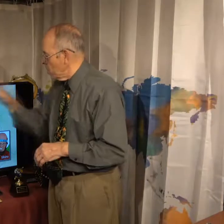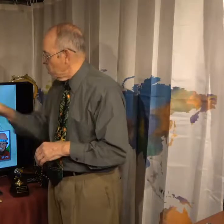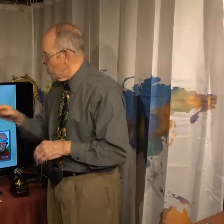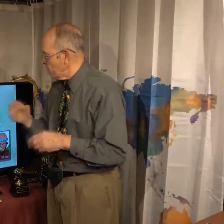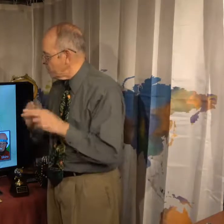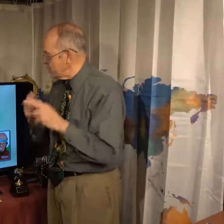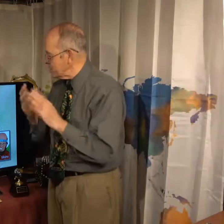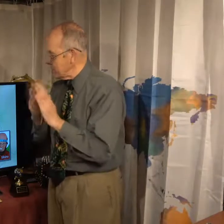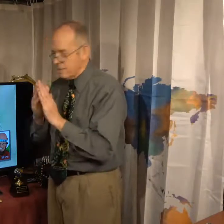Elijah over the Lemon City